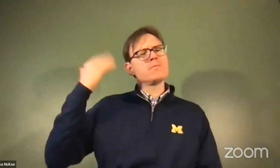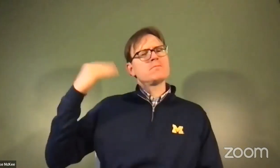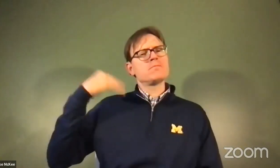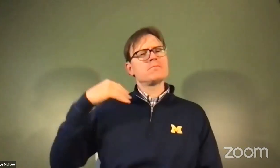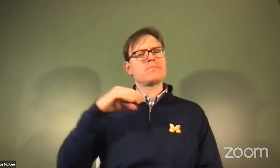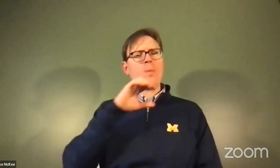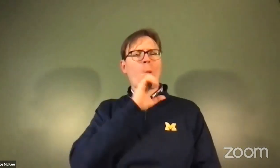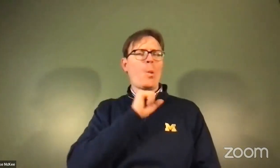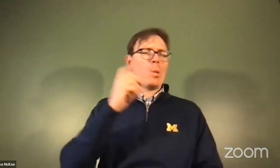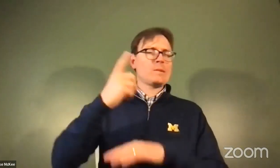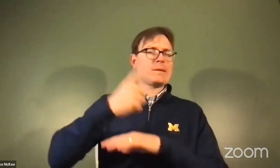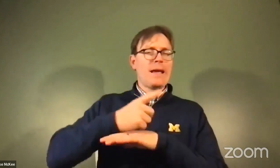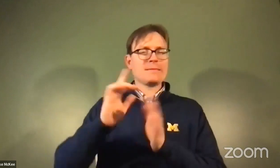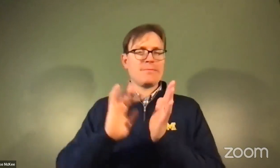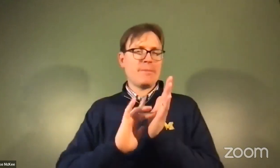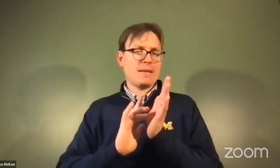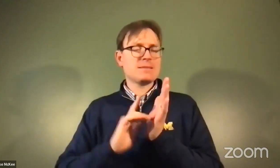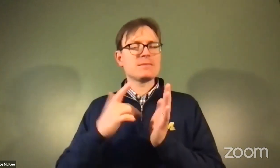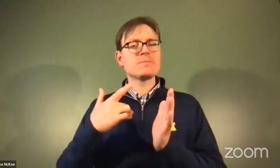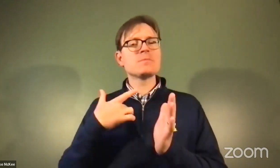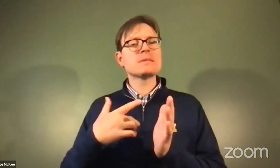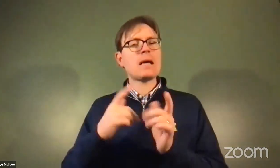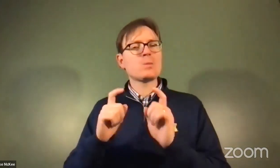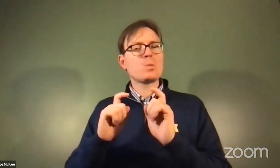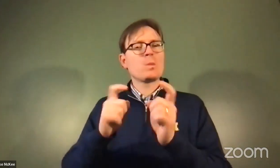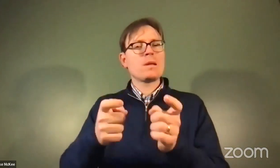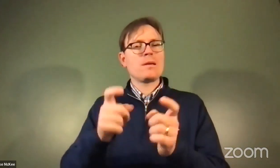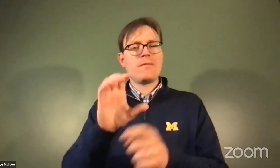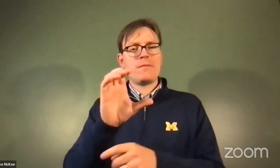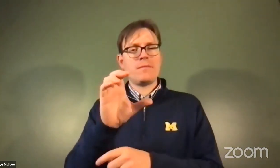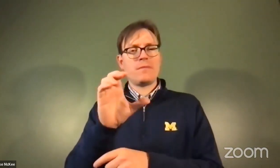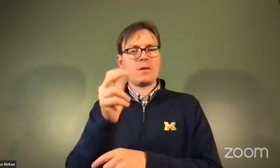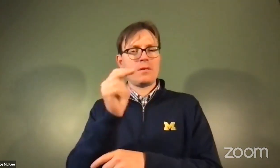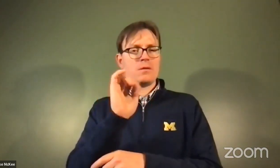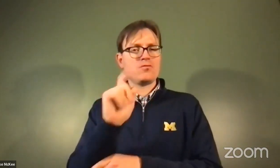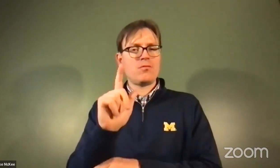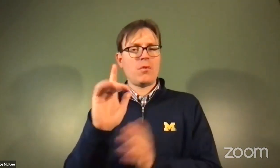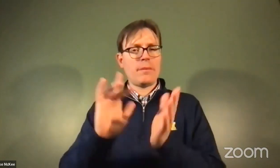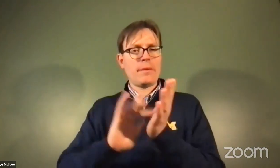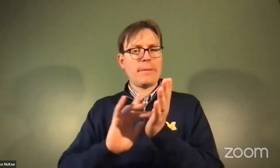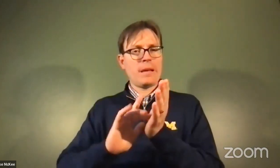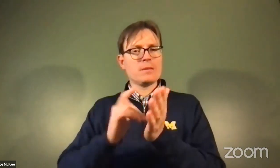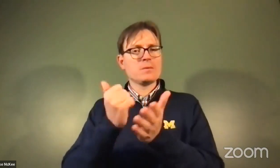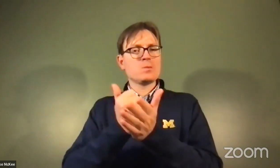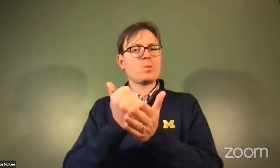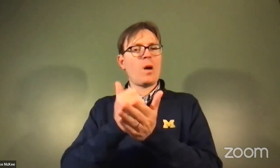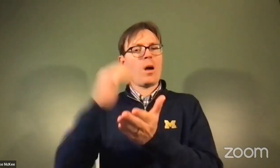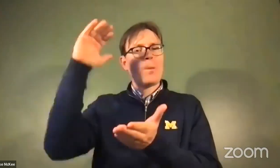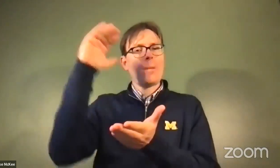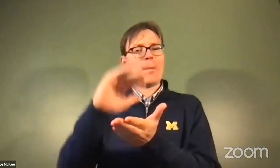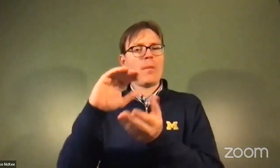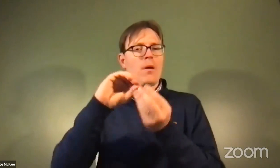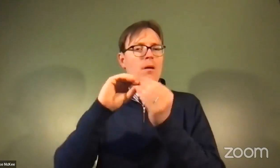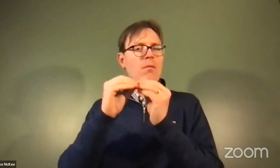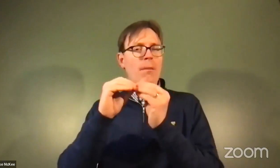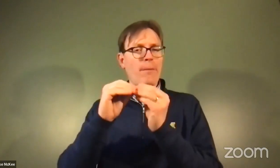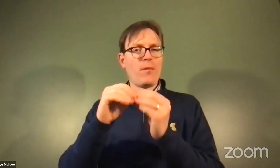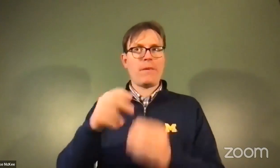It also is a good medication for controlling heart disease. They used to give cholesterol